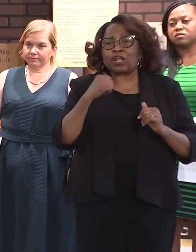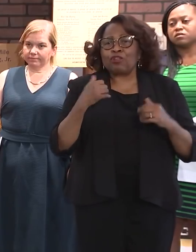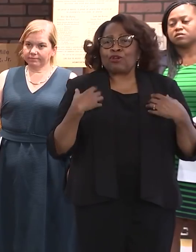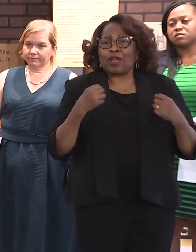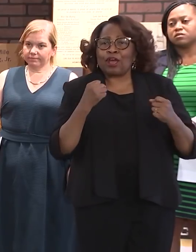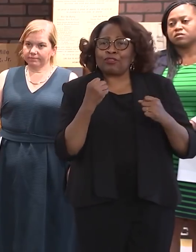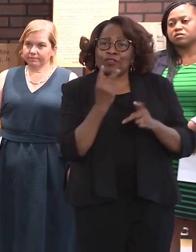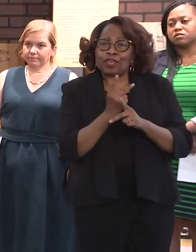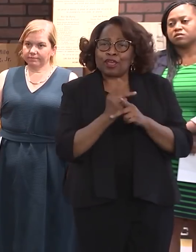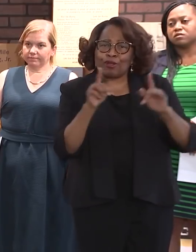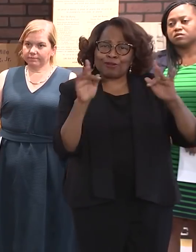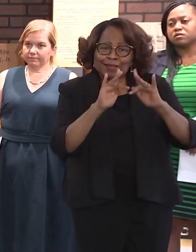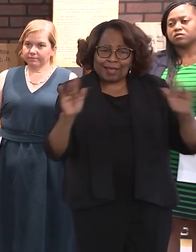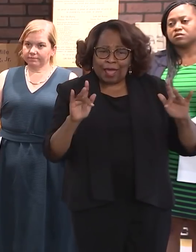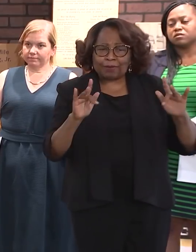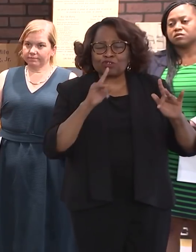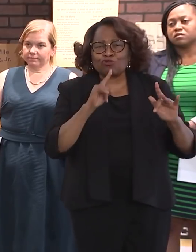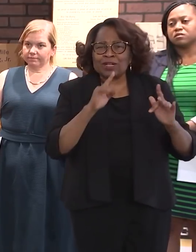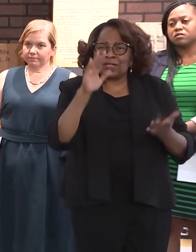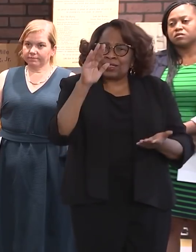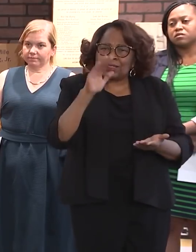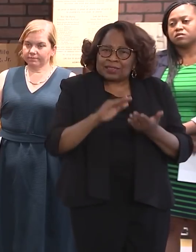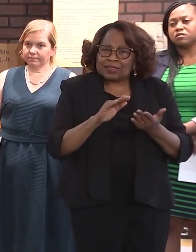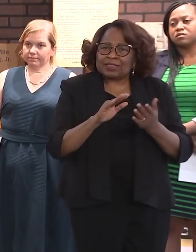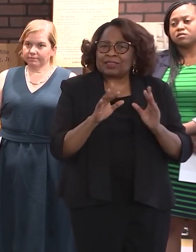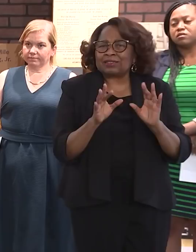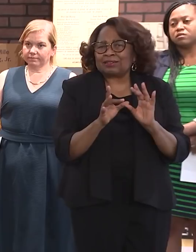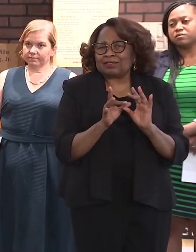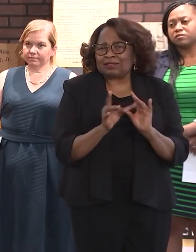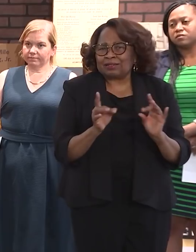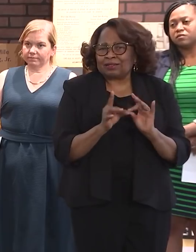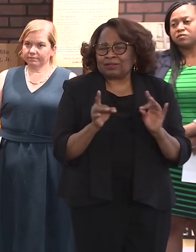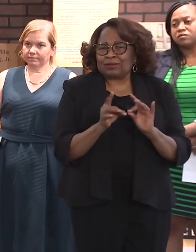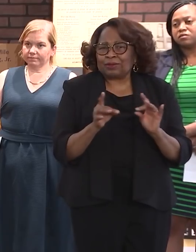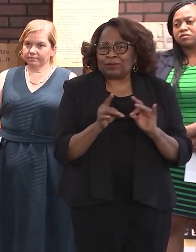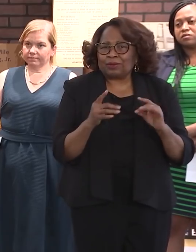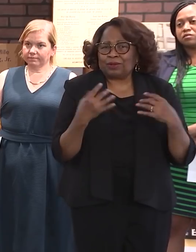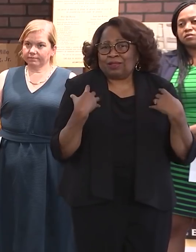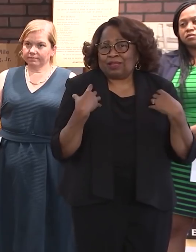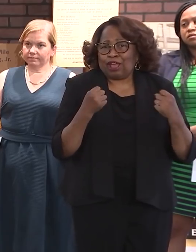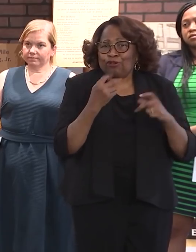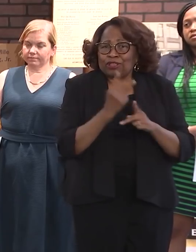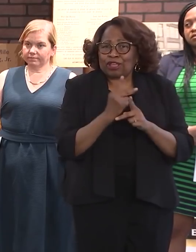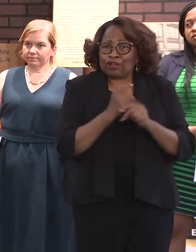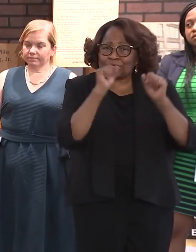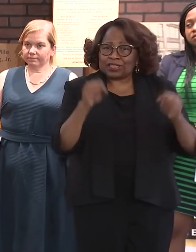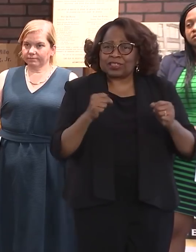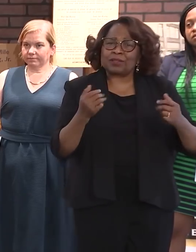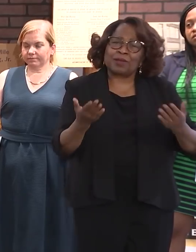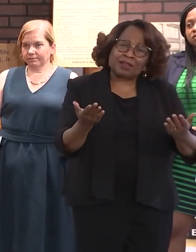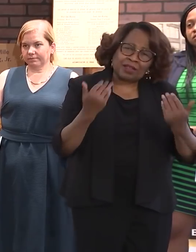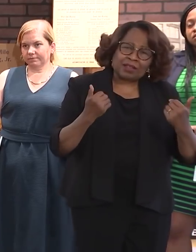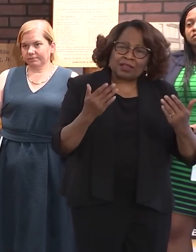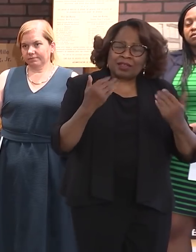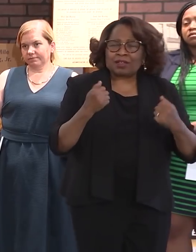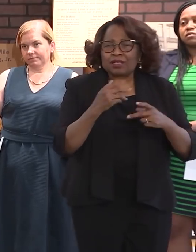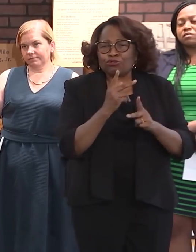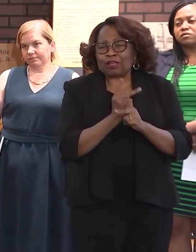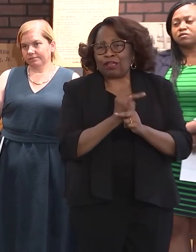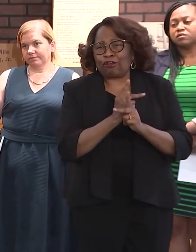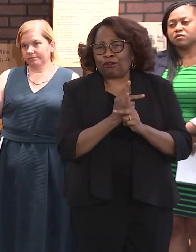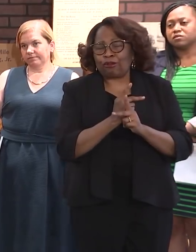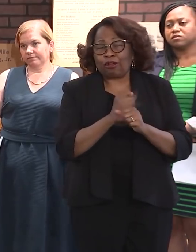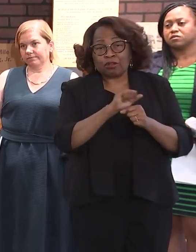healthcare gaps to really demystify the healthcare system and bring people into care.